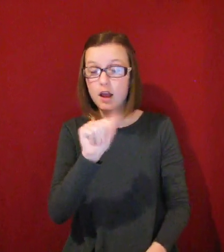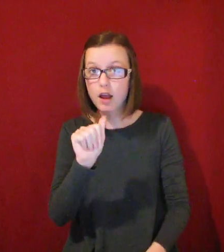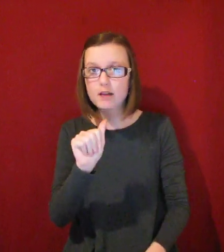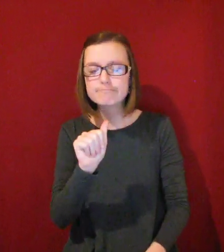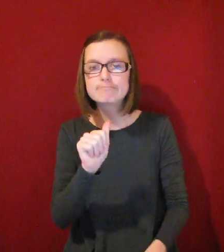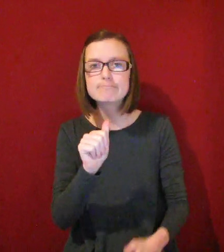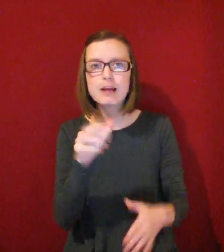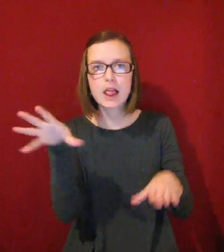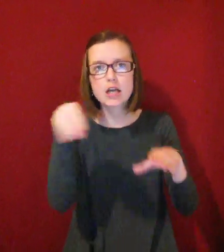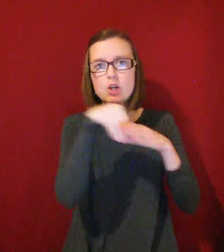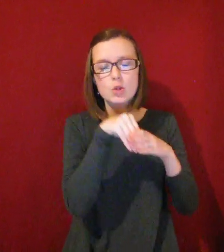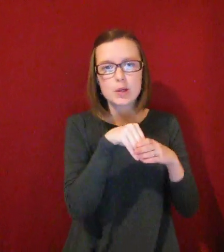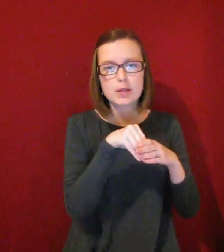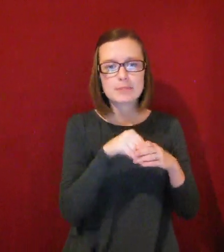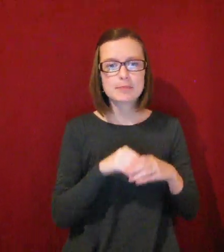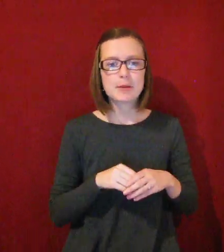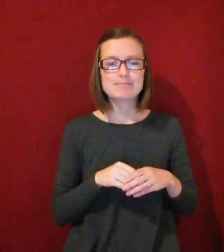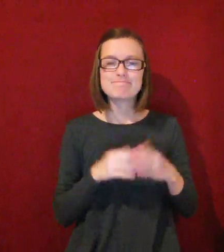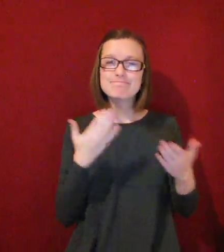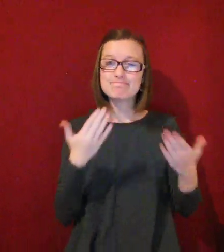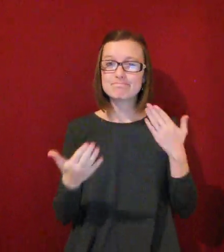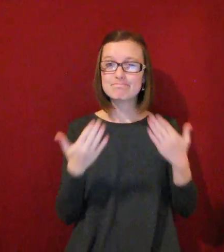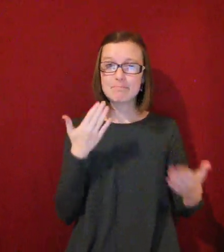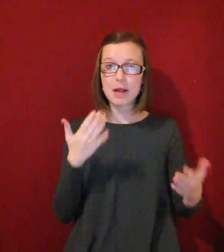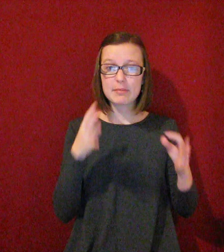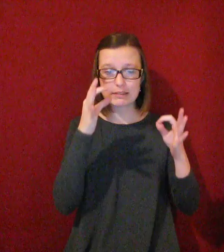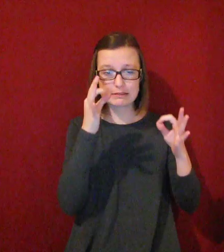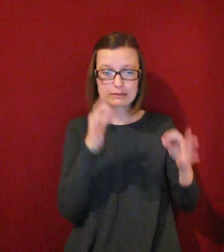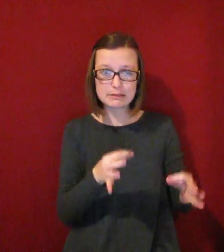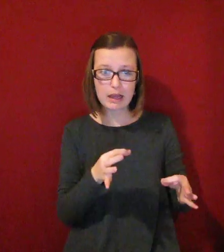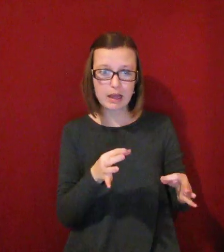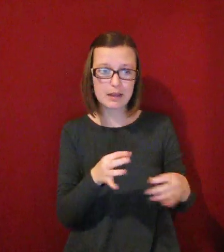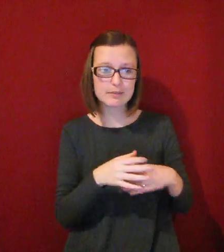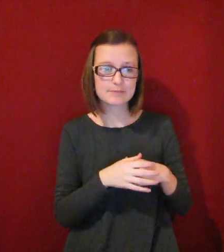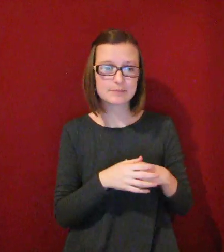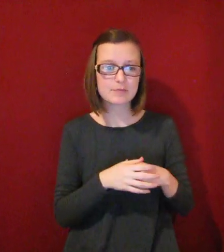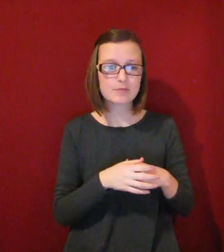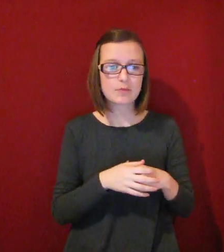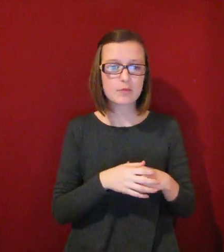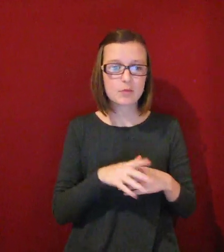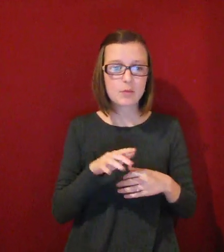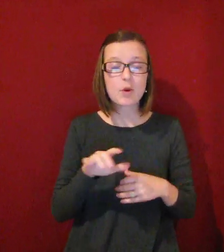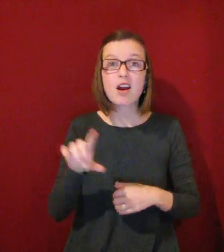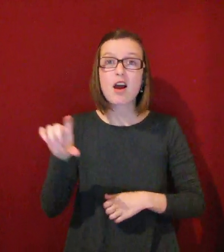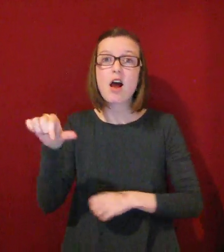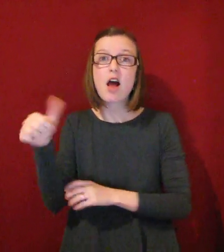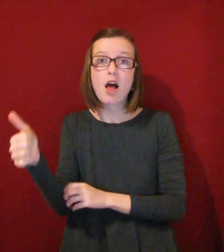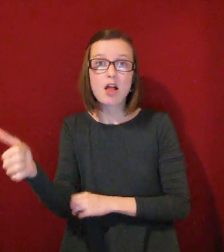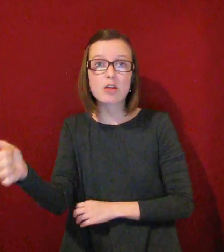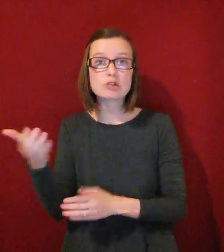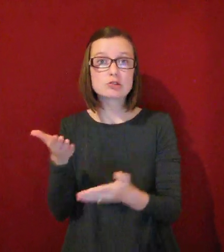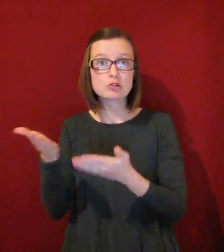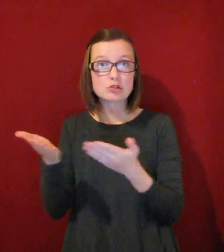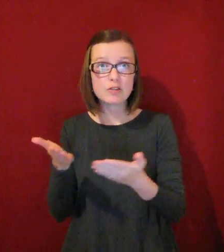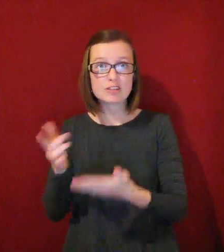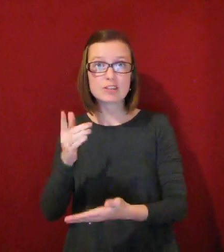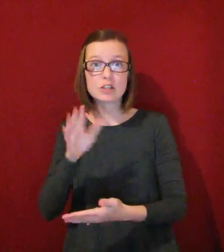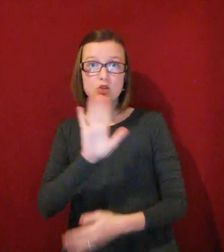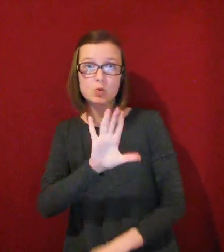with your husband being laid off from medical, we might want to see what other services that you might need to qualify for